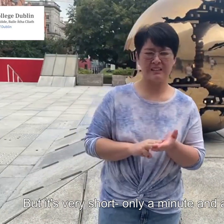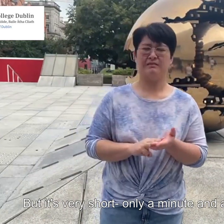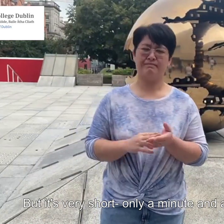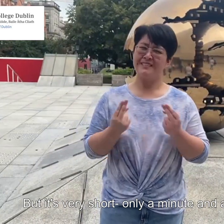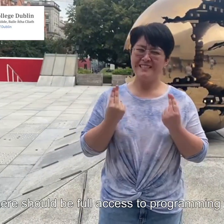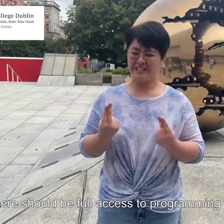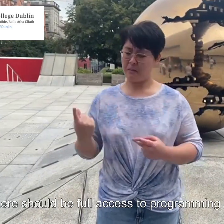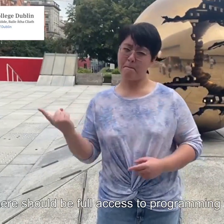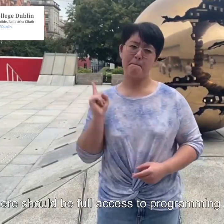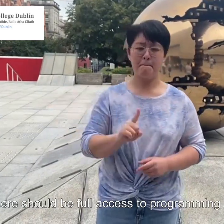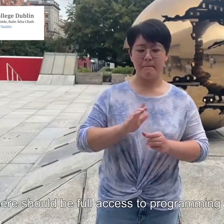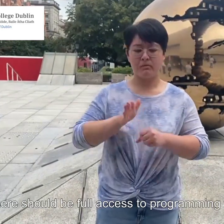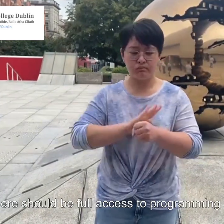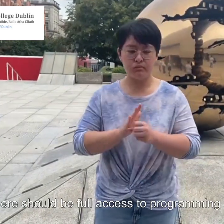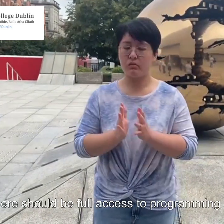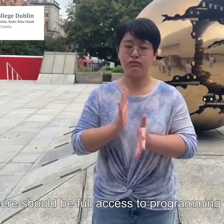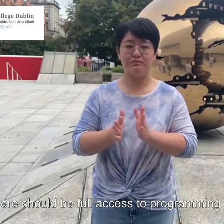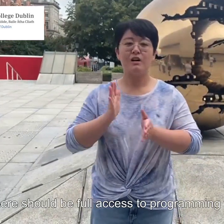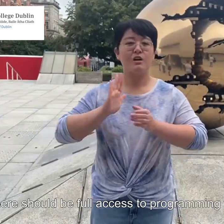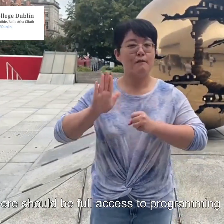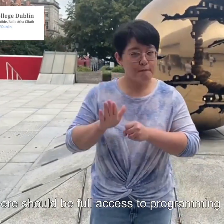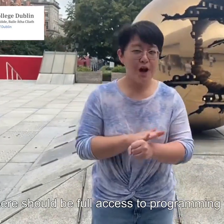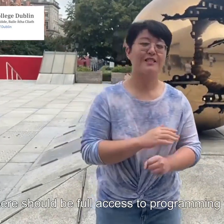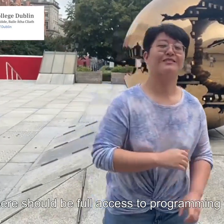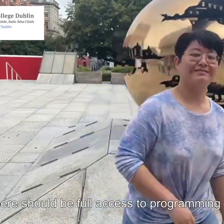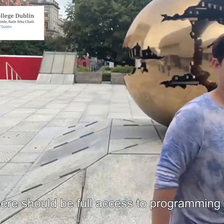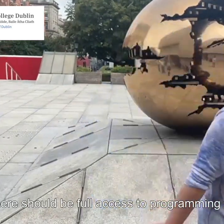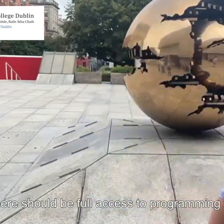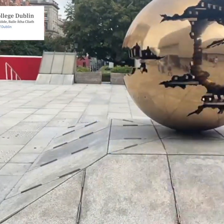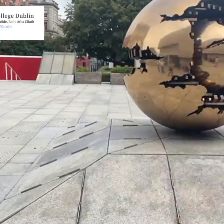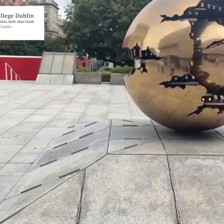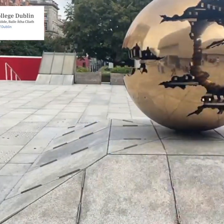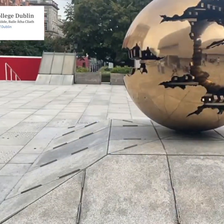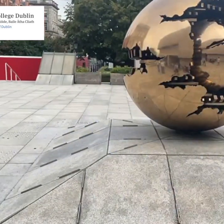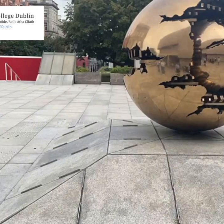very short, only a minute and a half. There should be full access to programming through ISL.